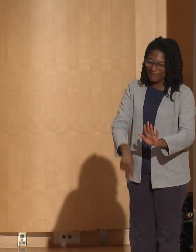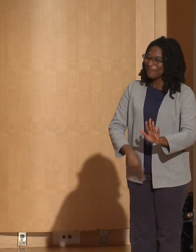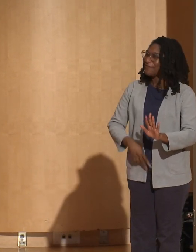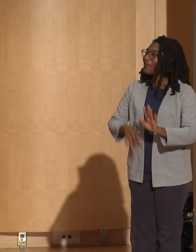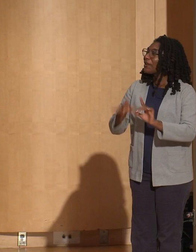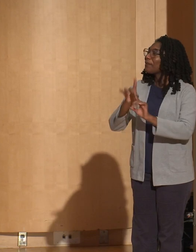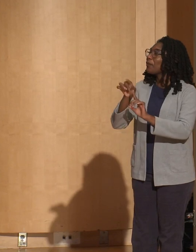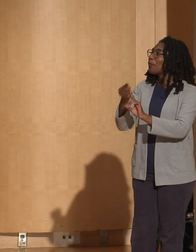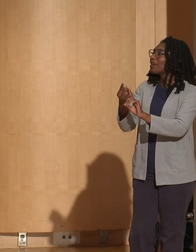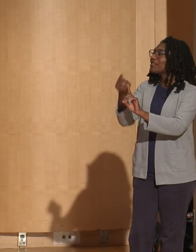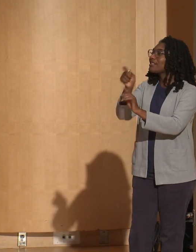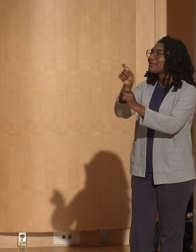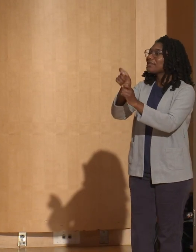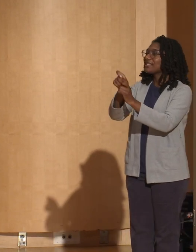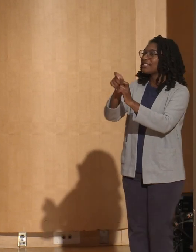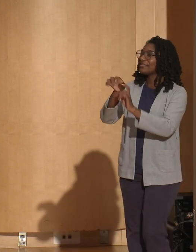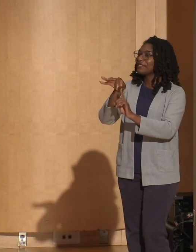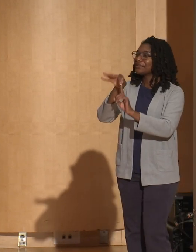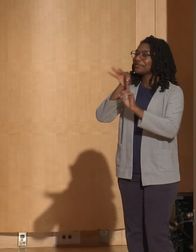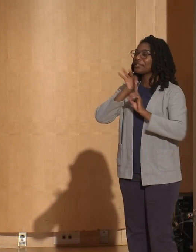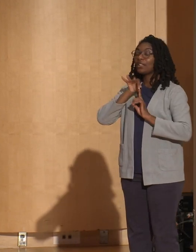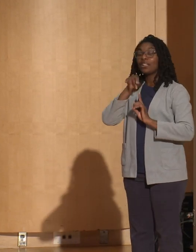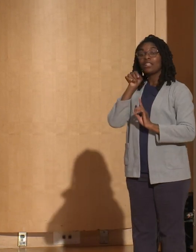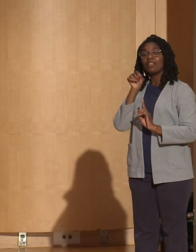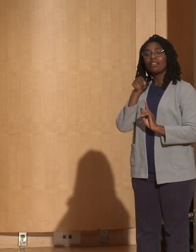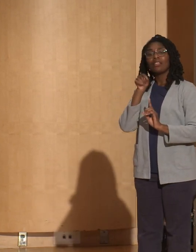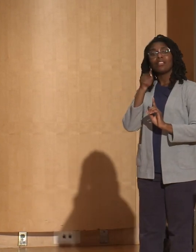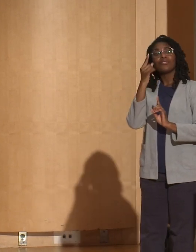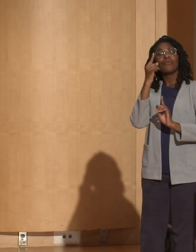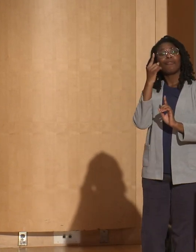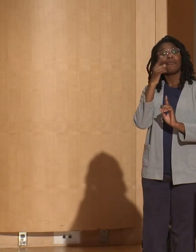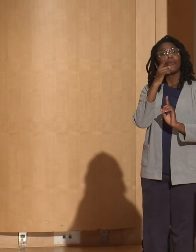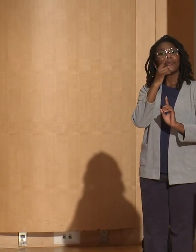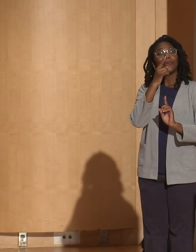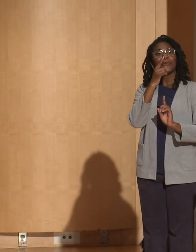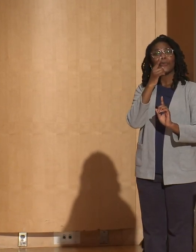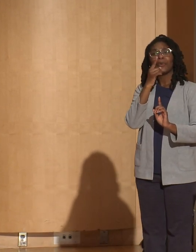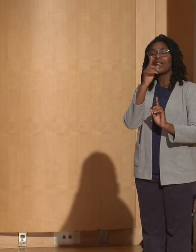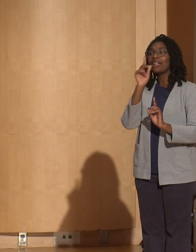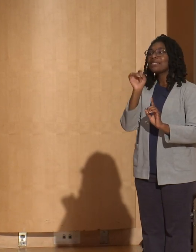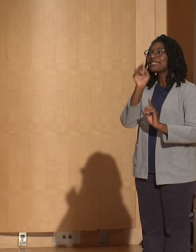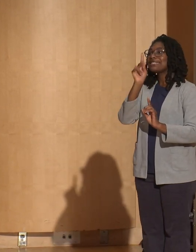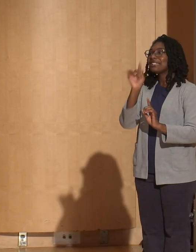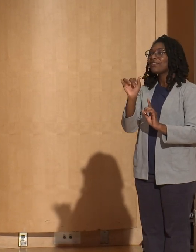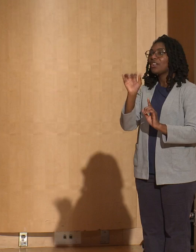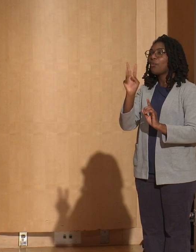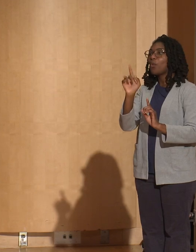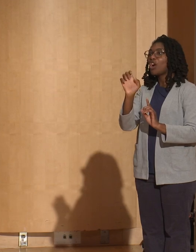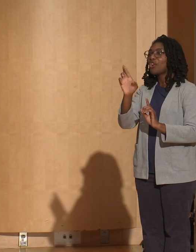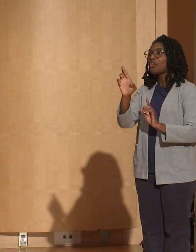One in particular. This is for Mr. Stevie Walker-Webb.